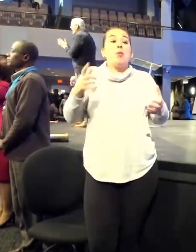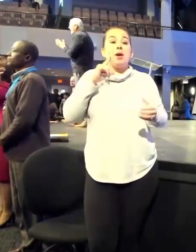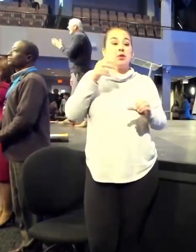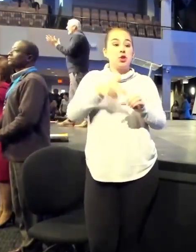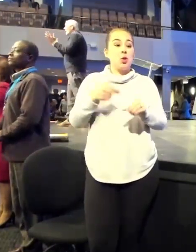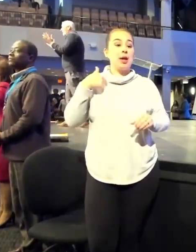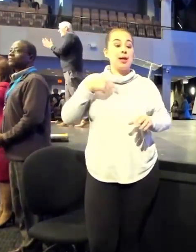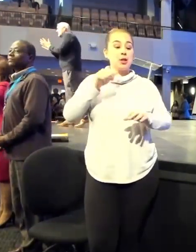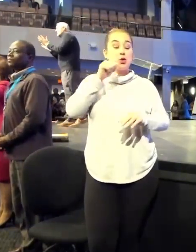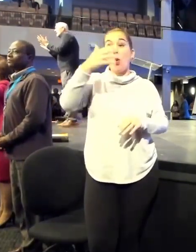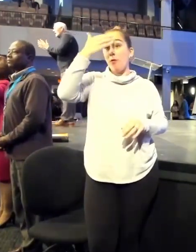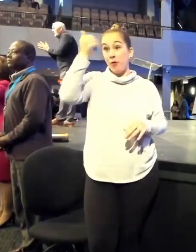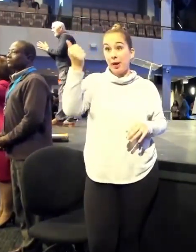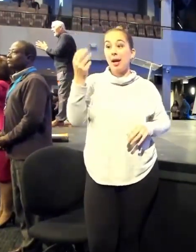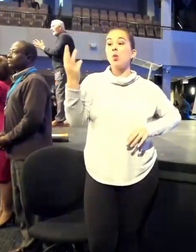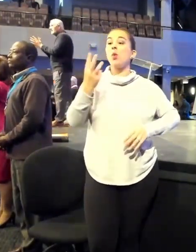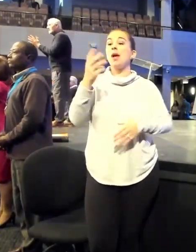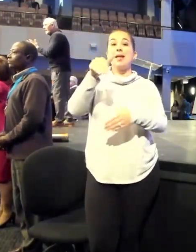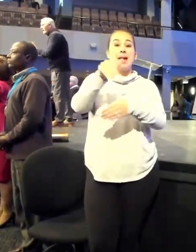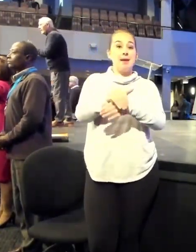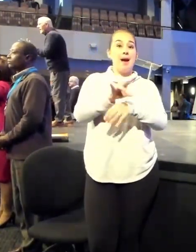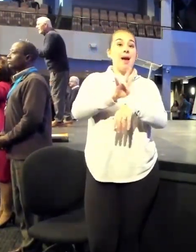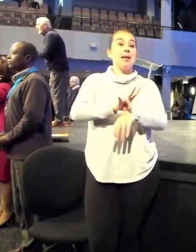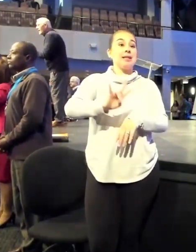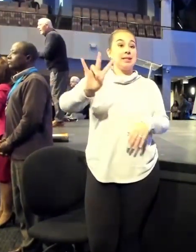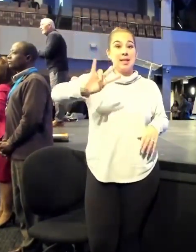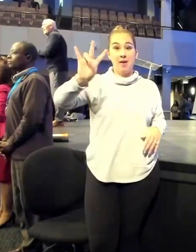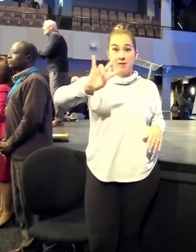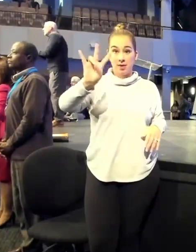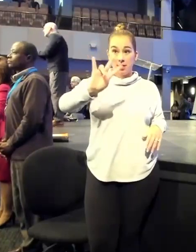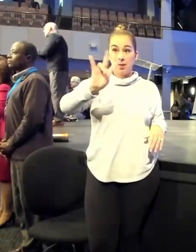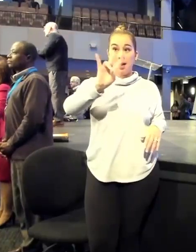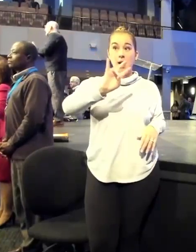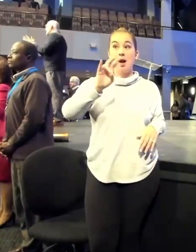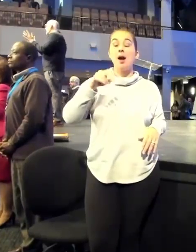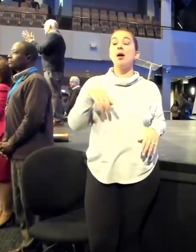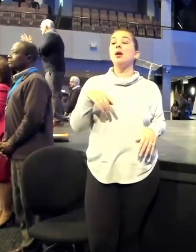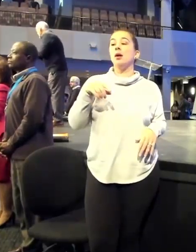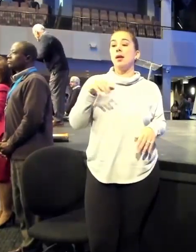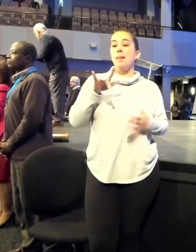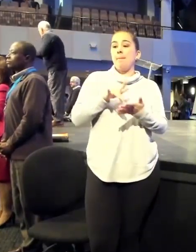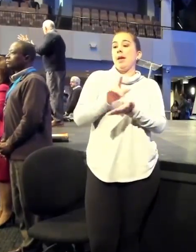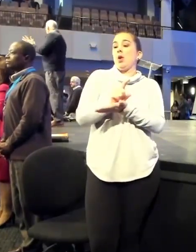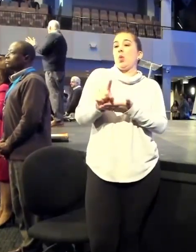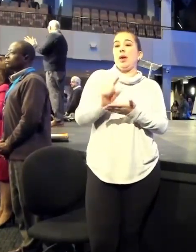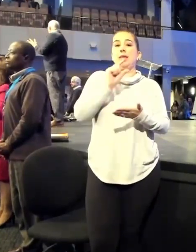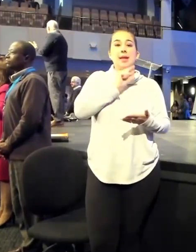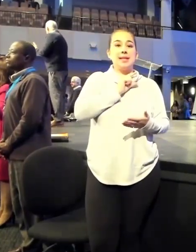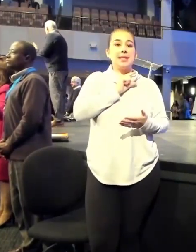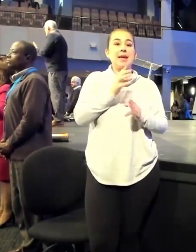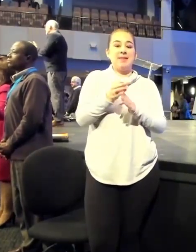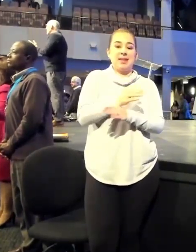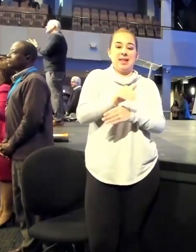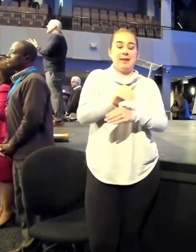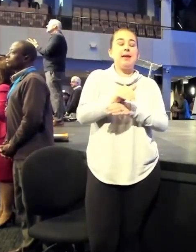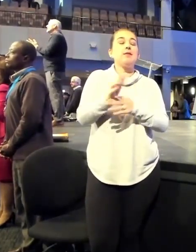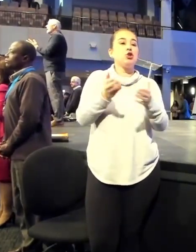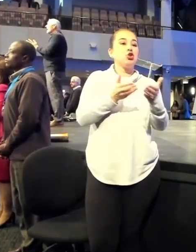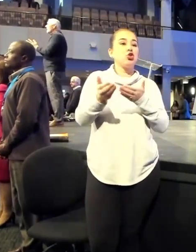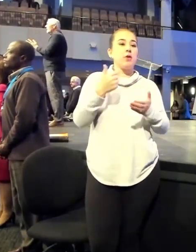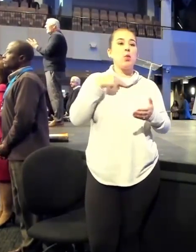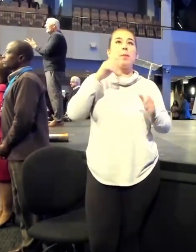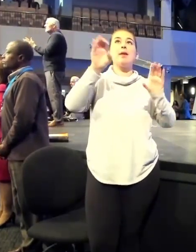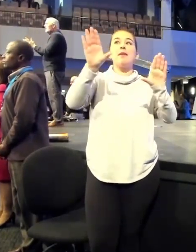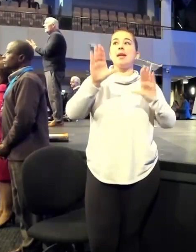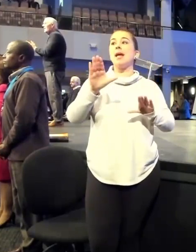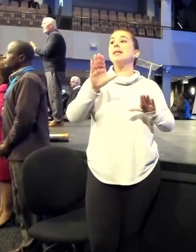forget, Wednesday evening at 7 p.m., our midweek Thanksgiving Eve service. It's going to be a fantastic